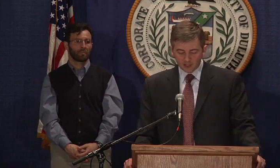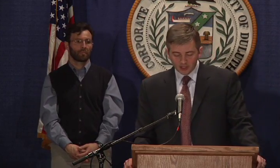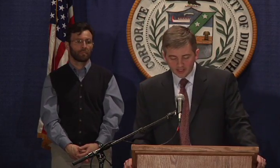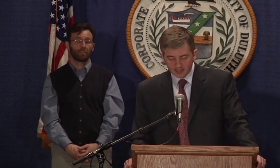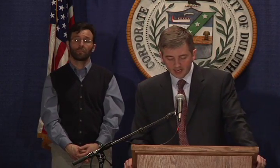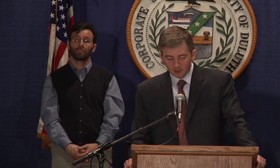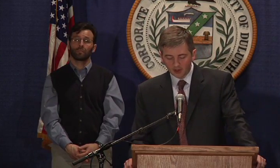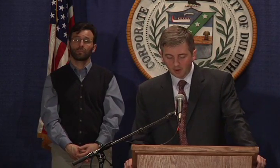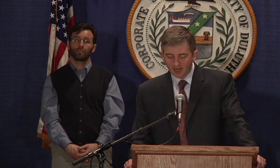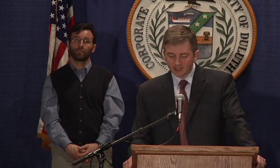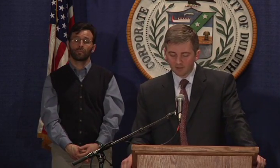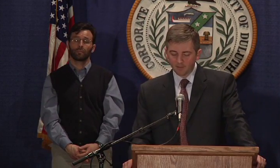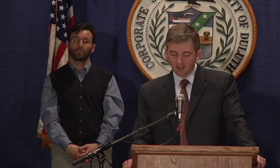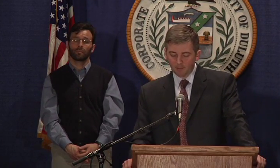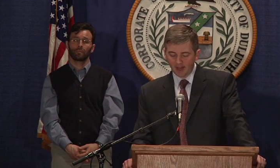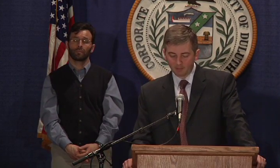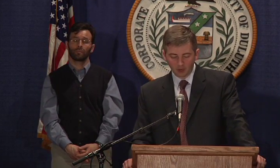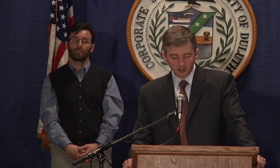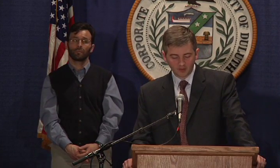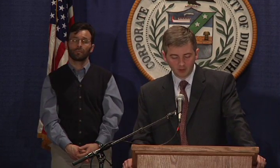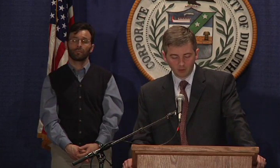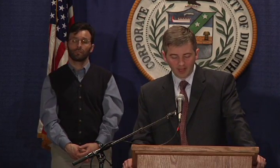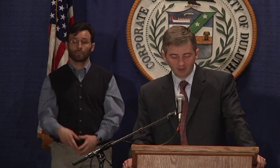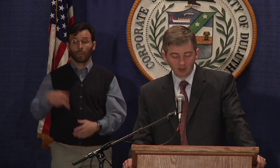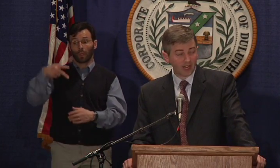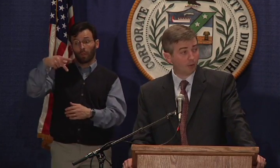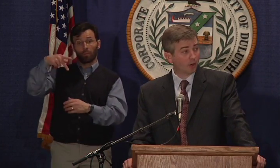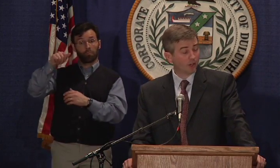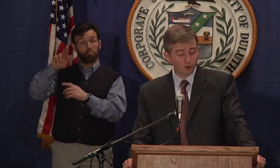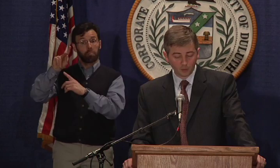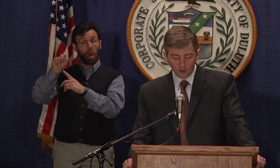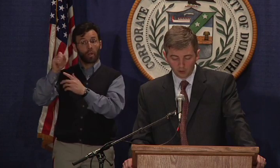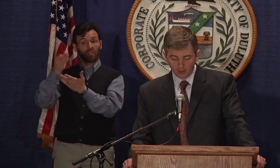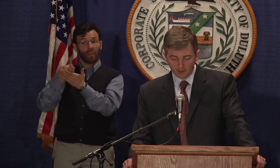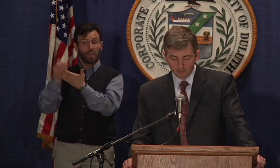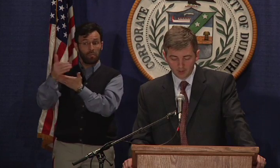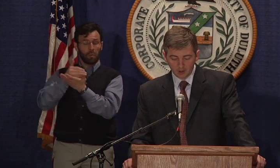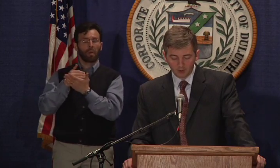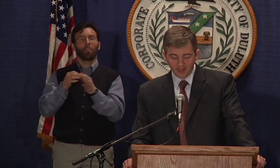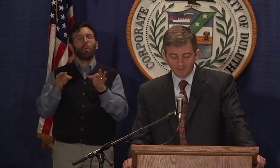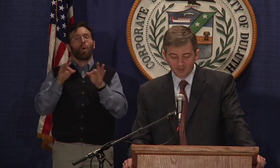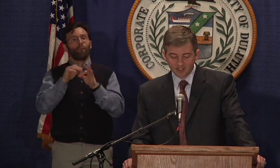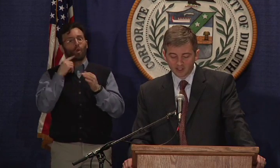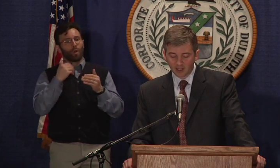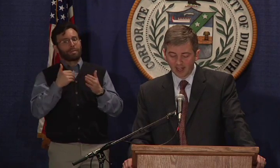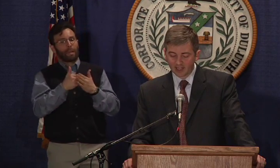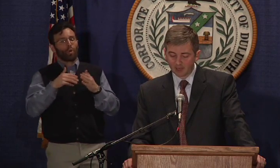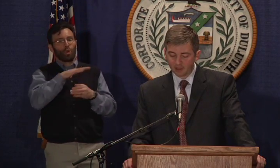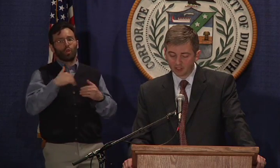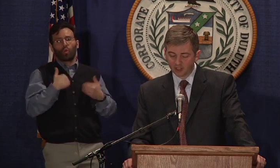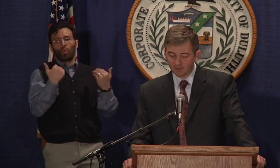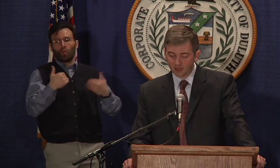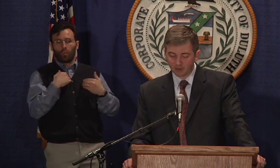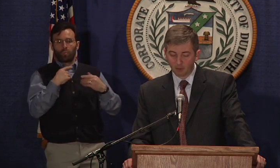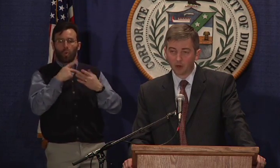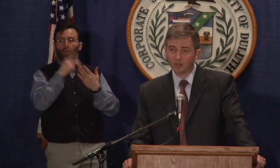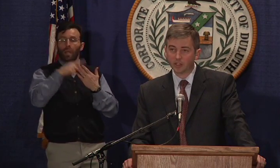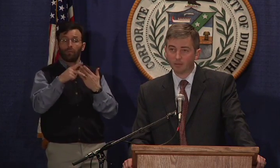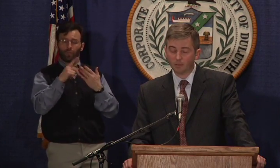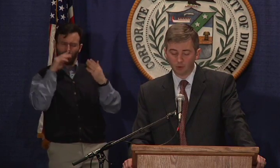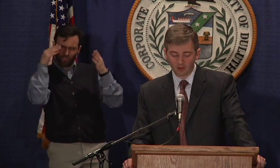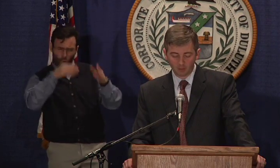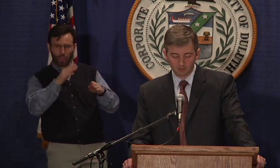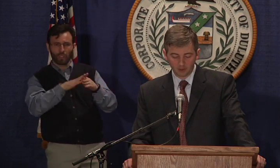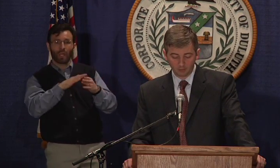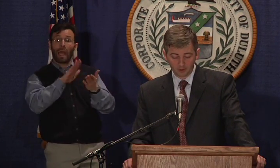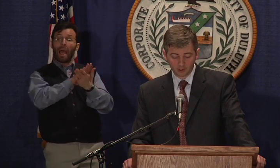I'm especially excited about the positive impact Parks Fund will have on our neighborhood youth programming, with an emphasis on academic achievement and